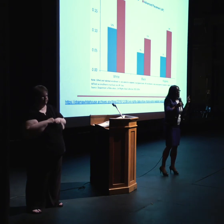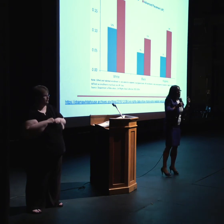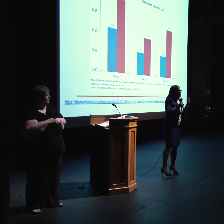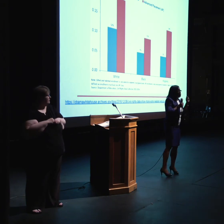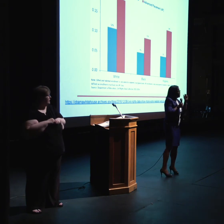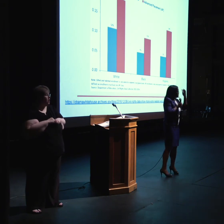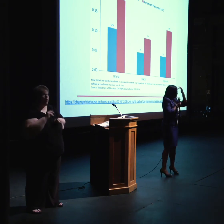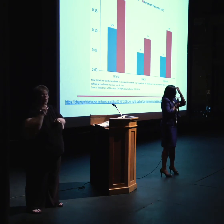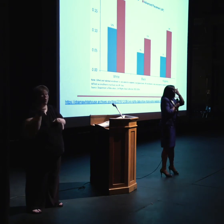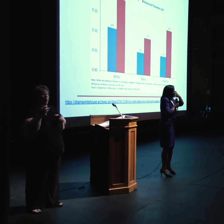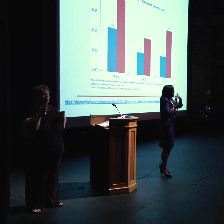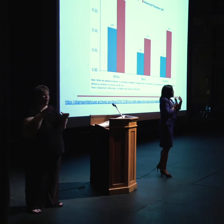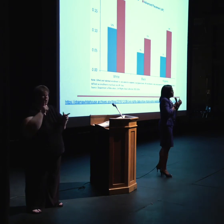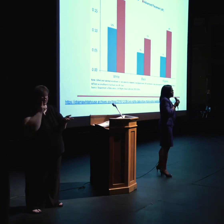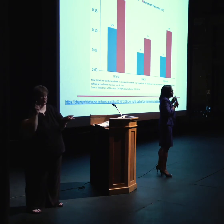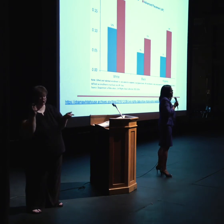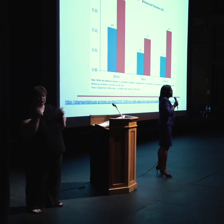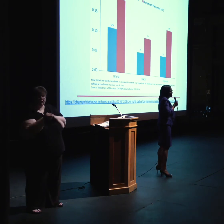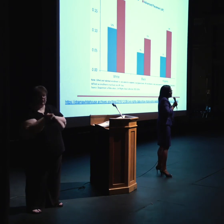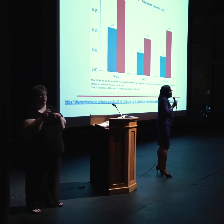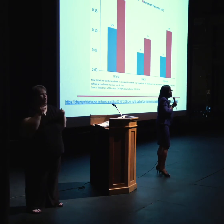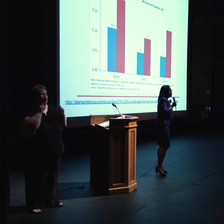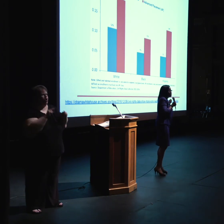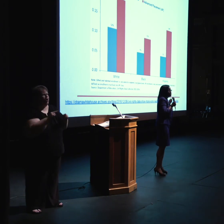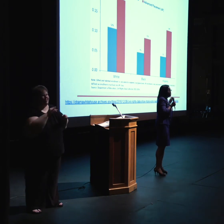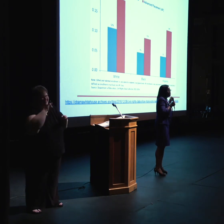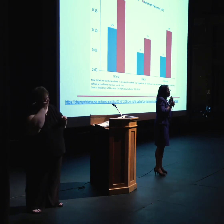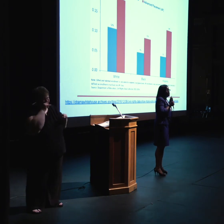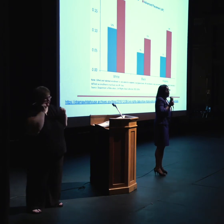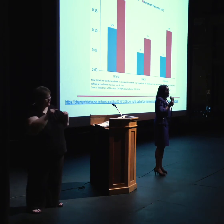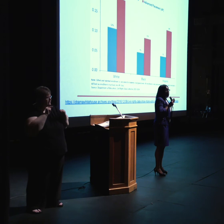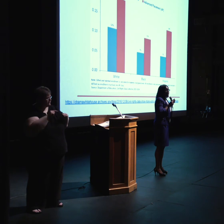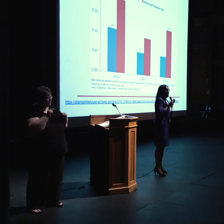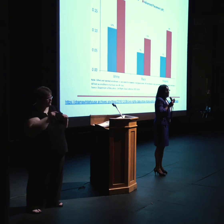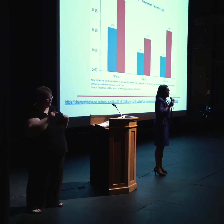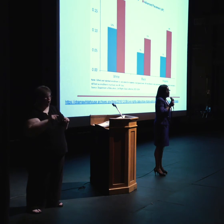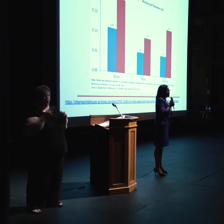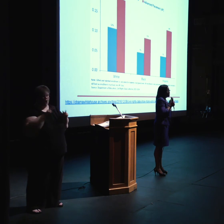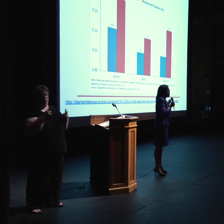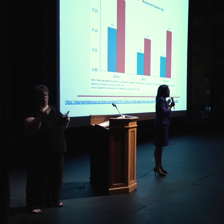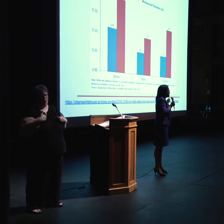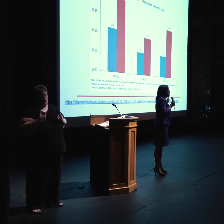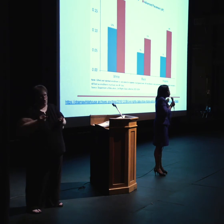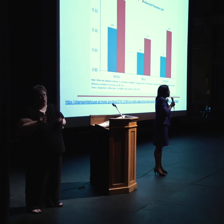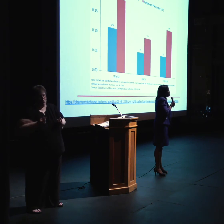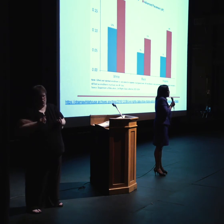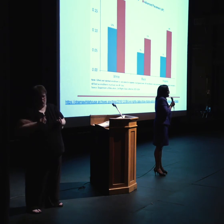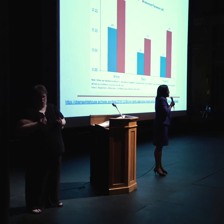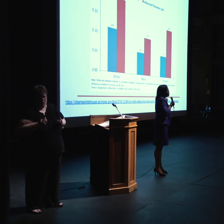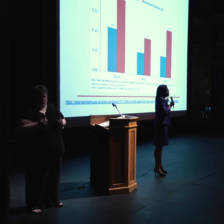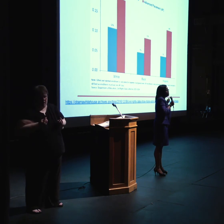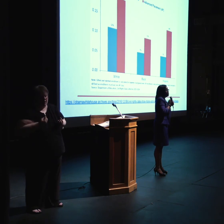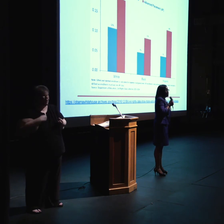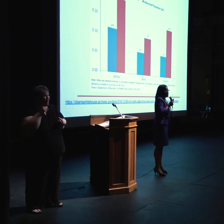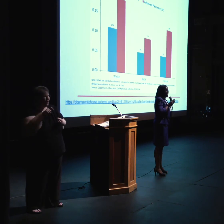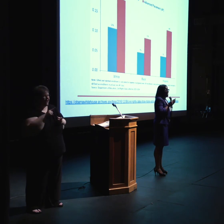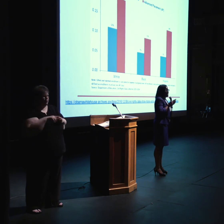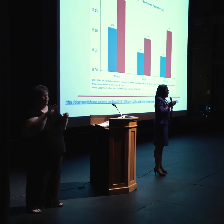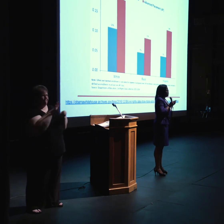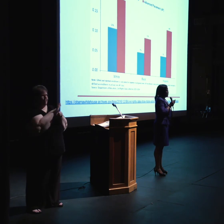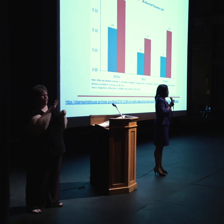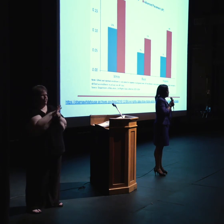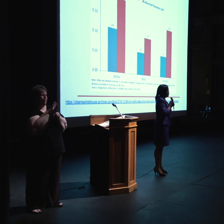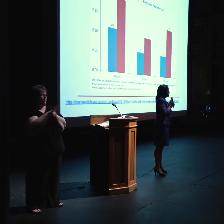The only way to really change this is to look at the kids, look at our practices, and we're going to have to fill in